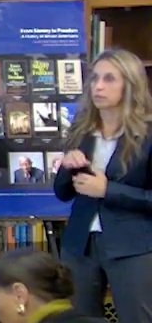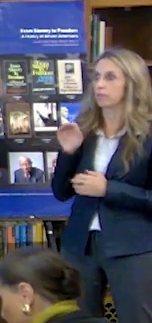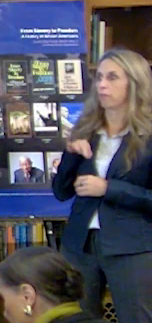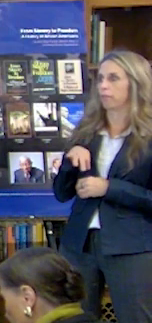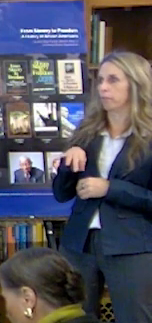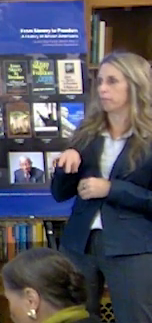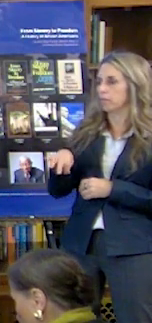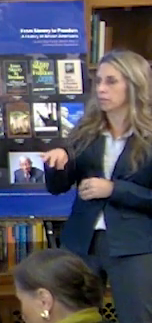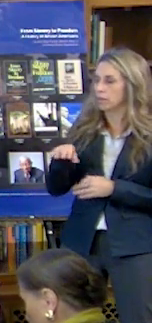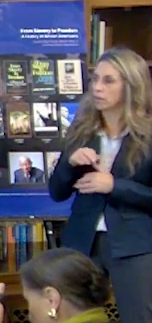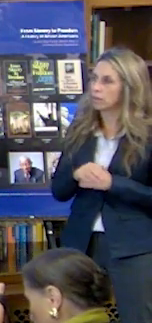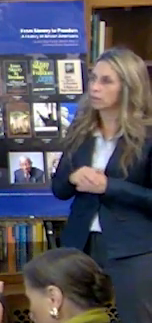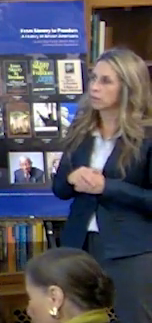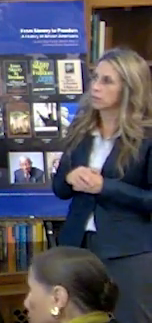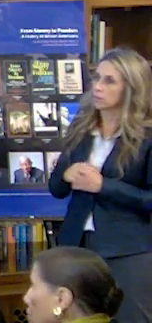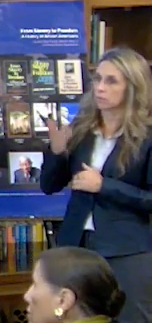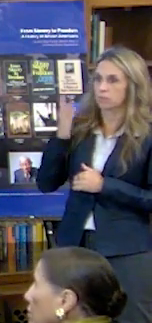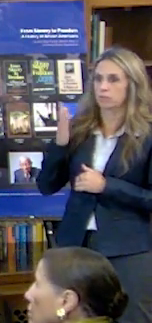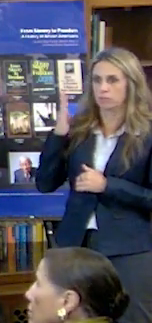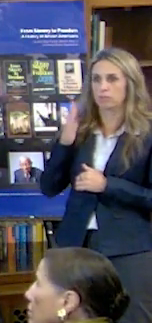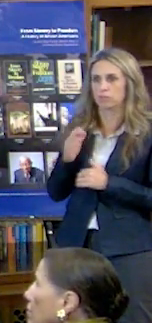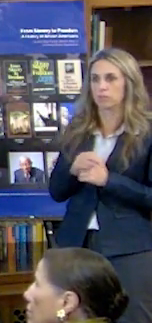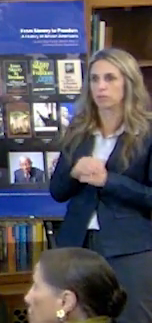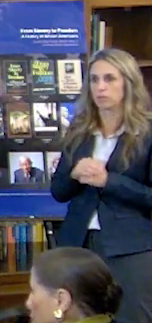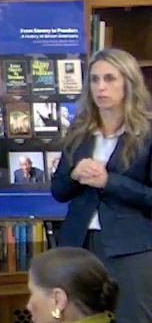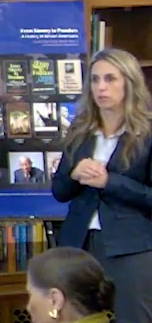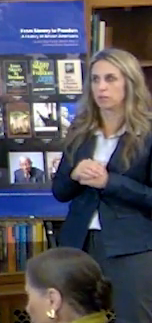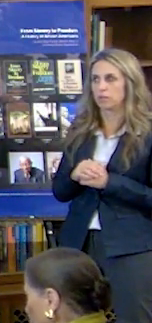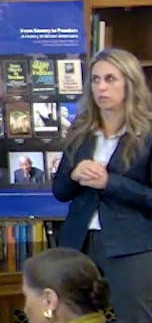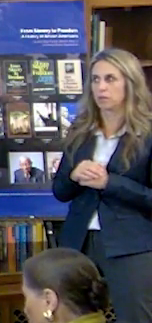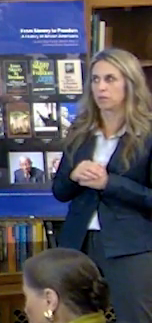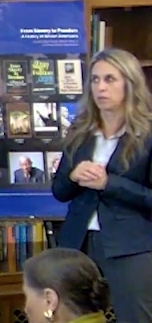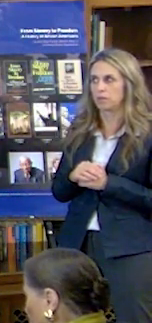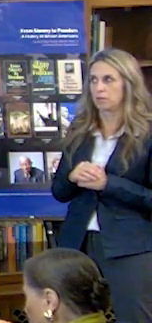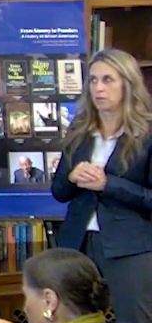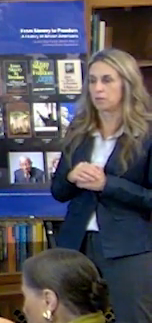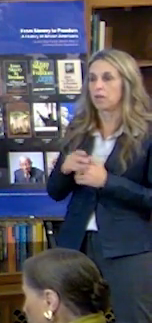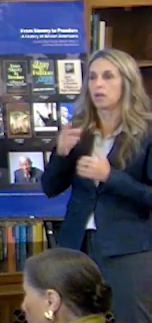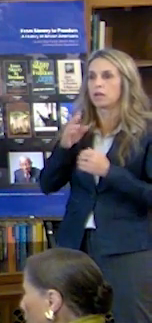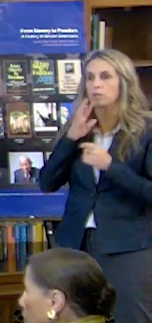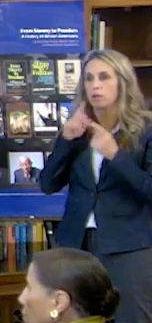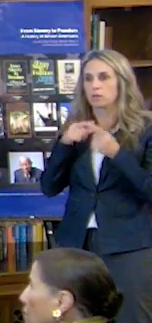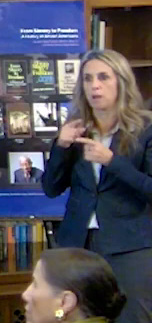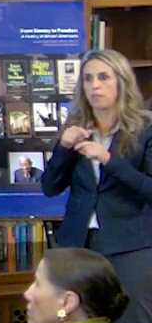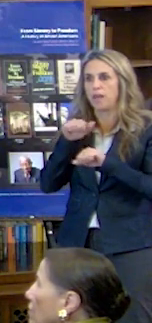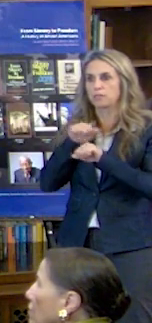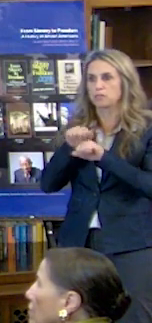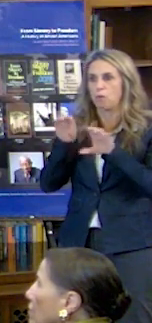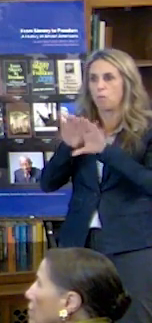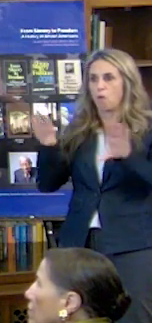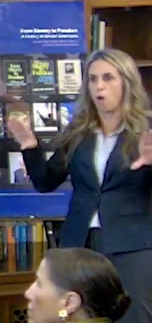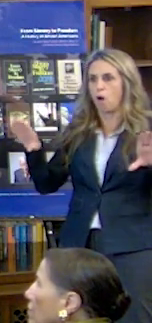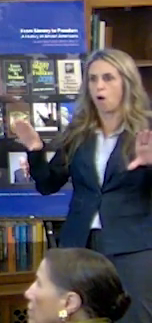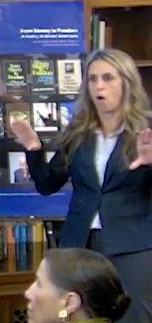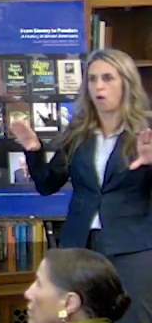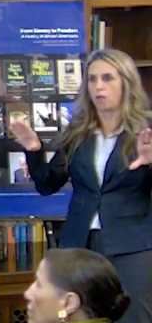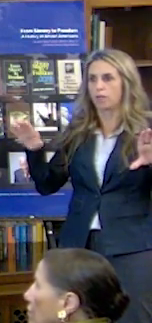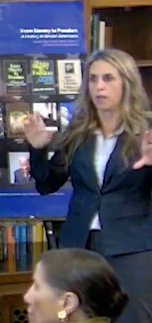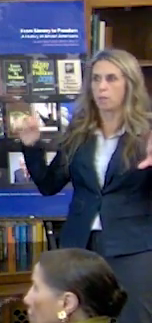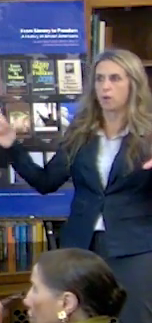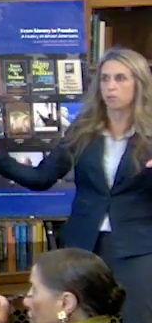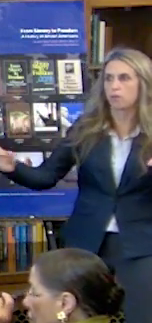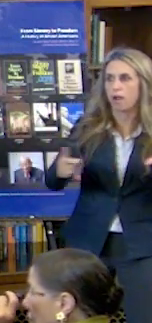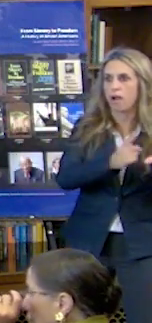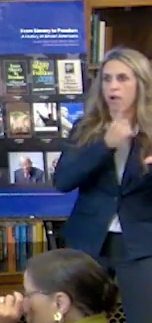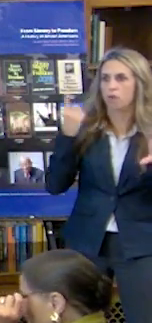campuses right there was such a great deal about cutting a hole in a stone wall that went around East